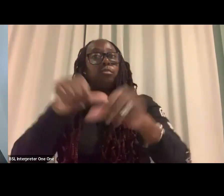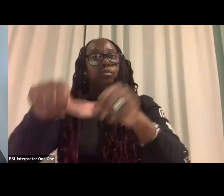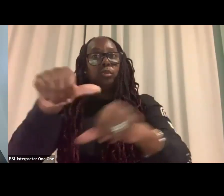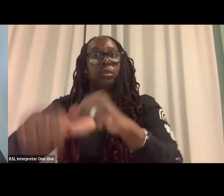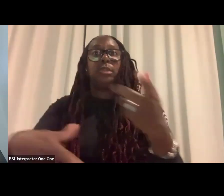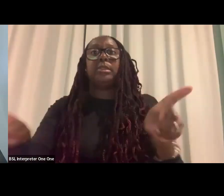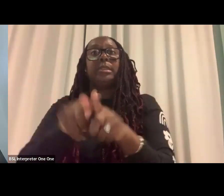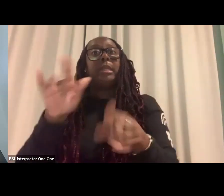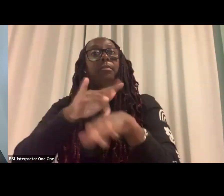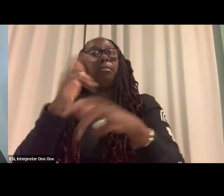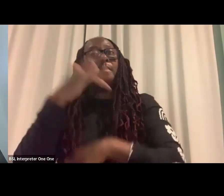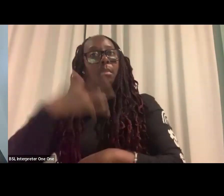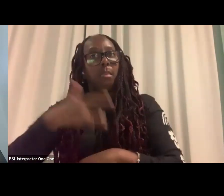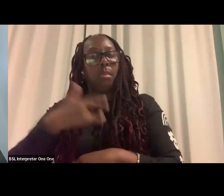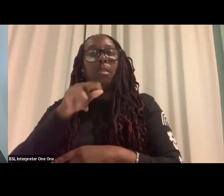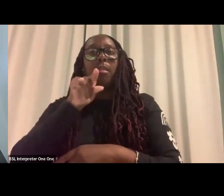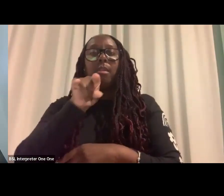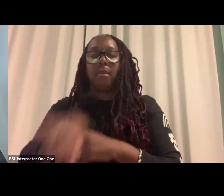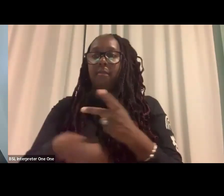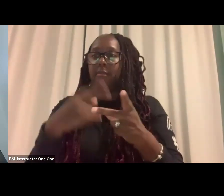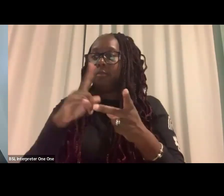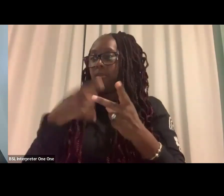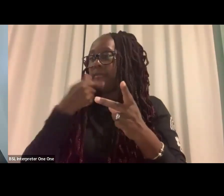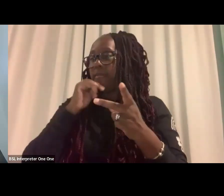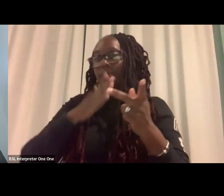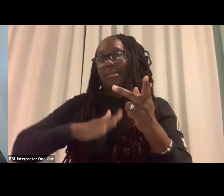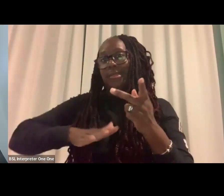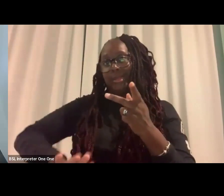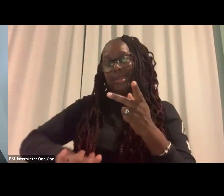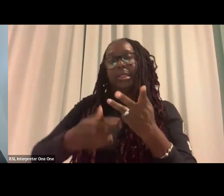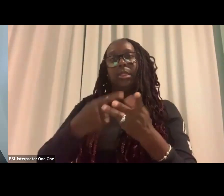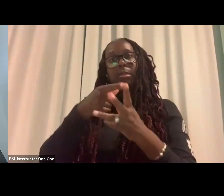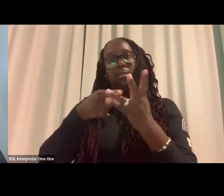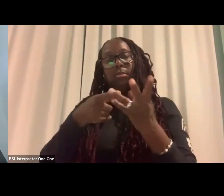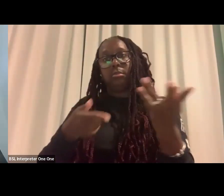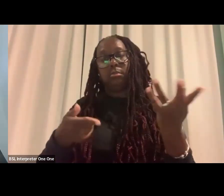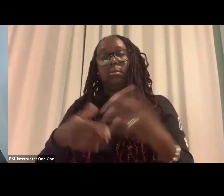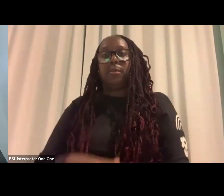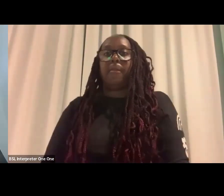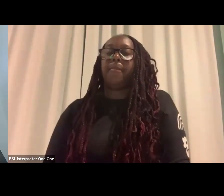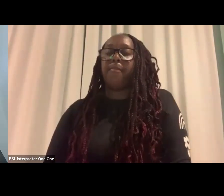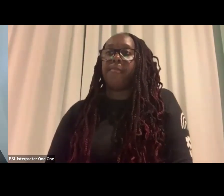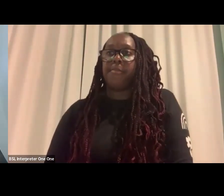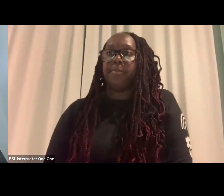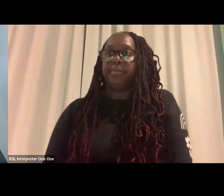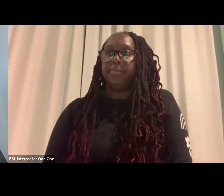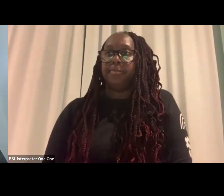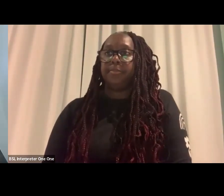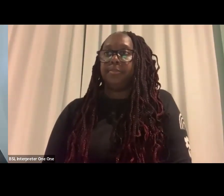affect their lives, sustainable and effective of the people's needs and aspirations. So this actually very